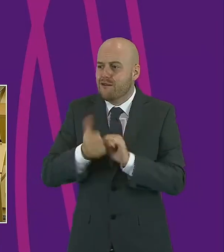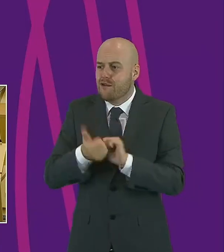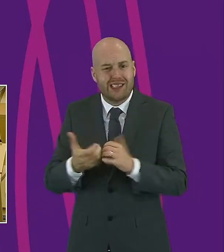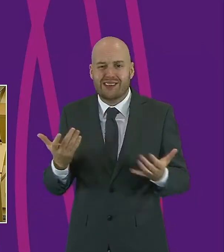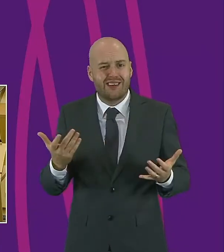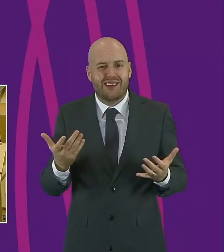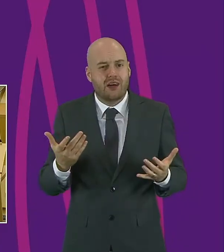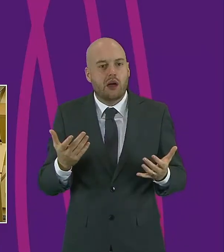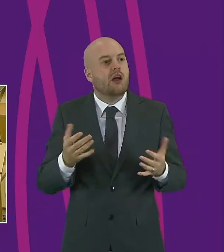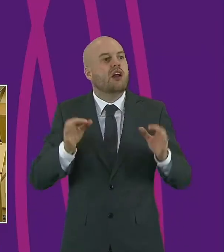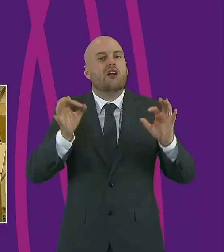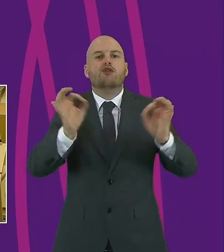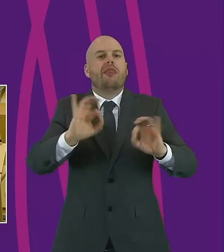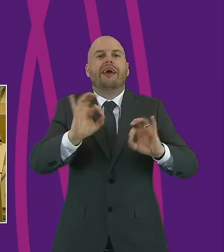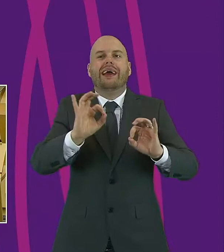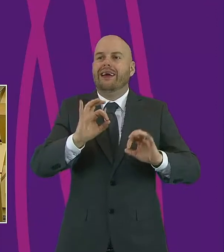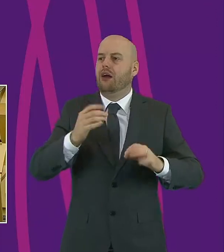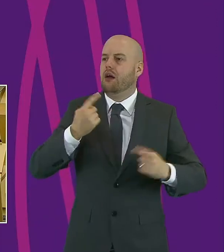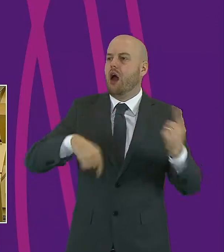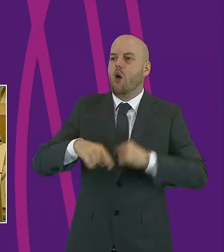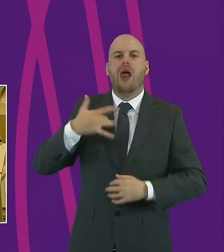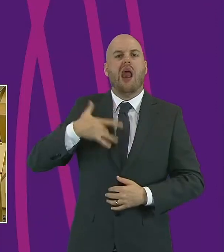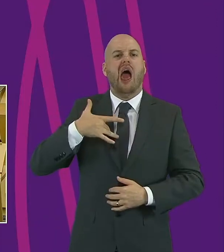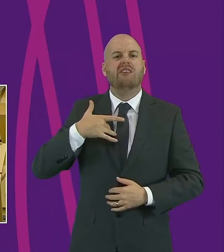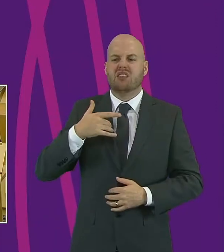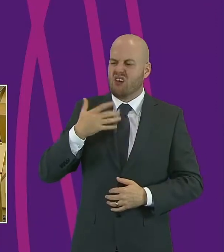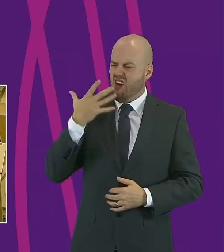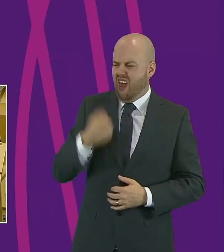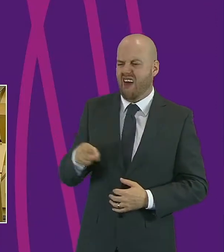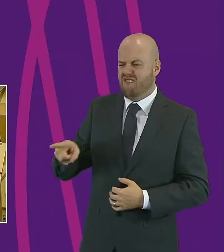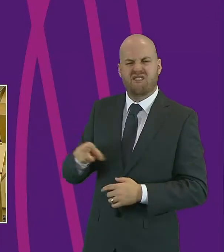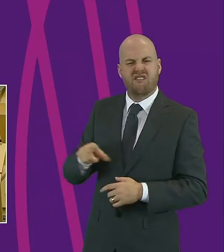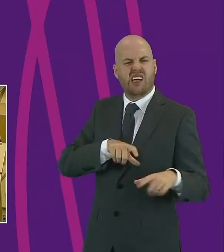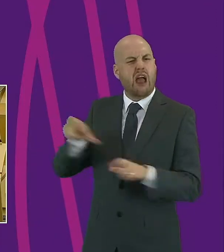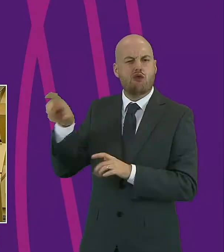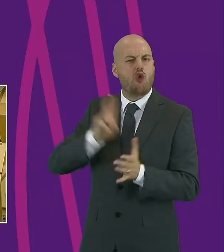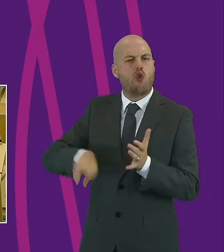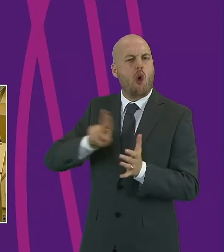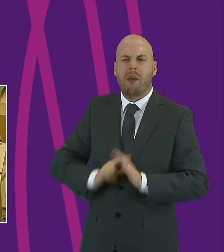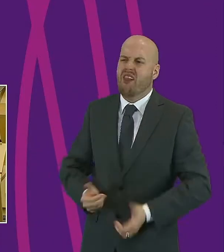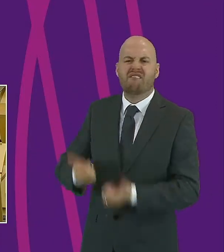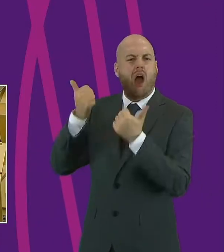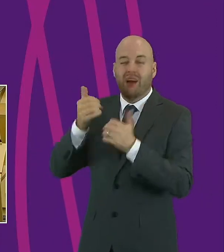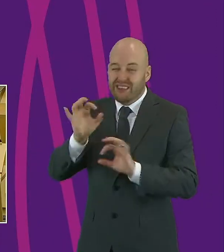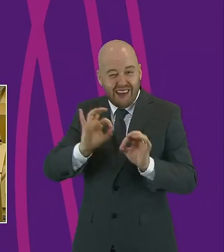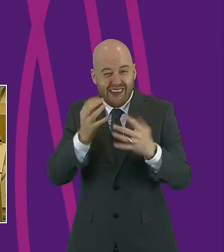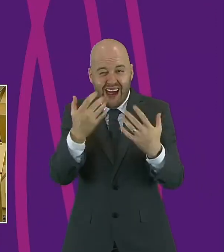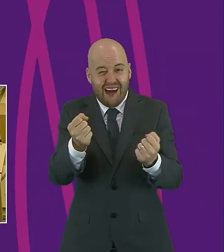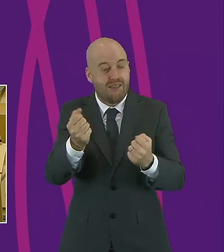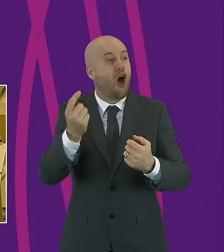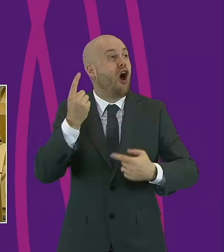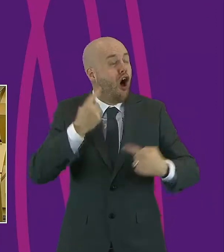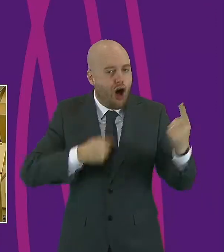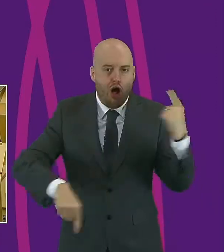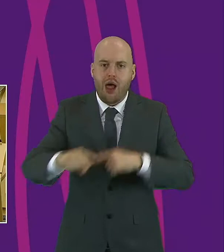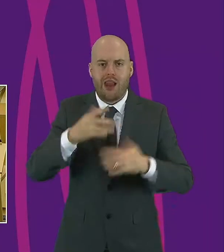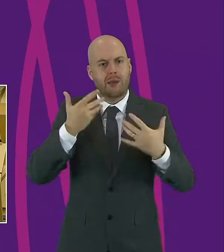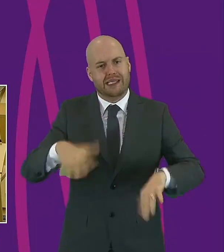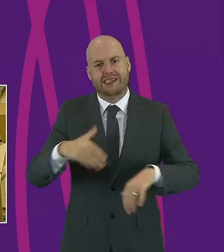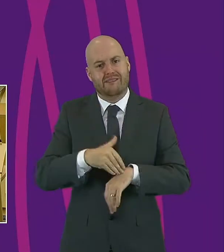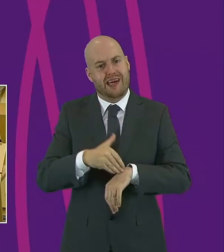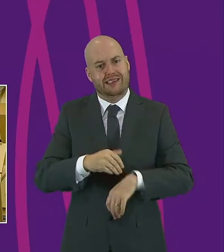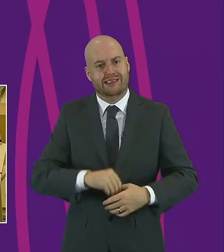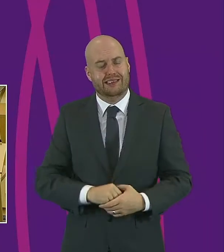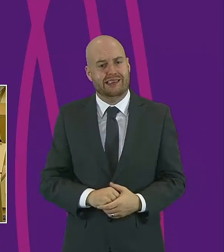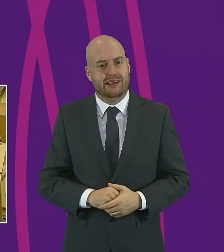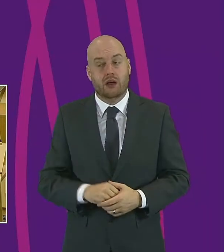the situation we are living through right now is not impacting on. We want to financially help sectors and individuals and